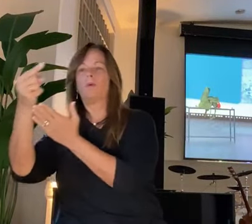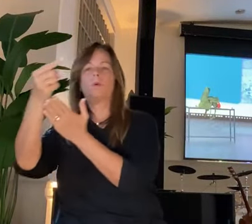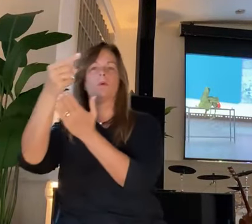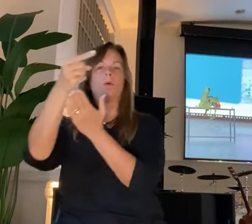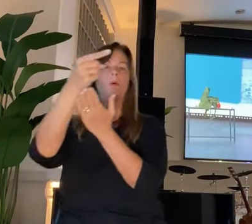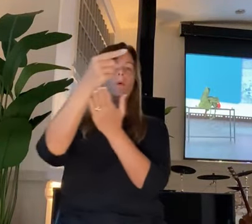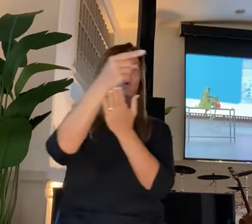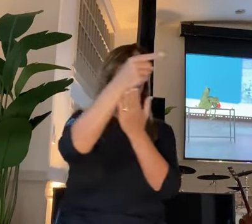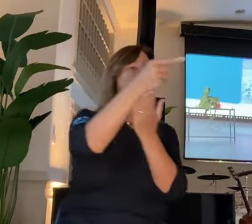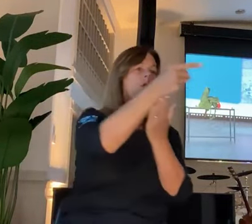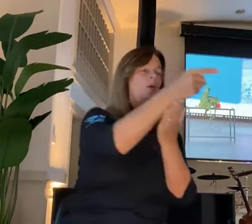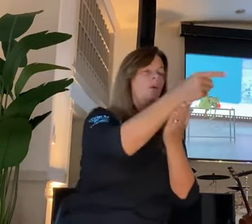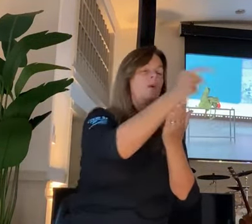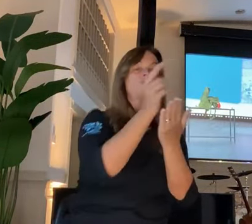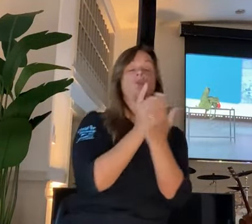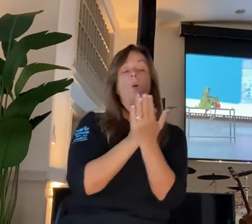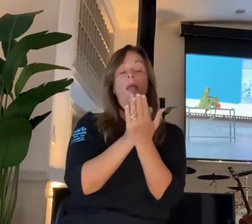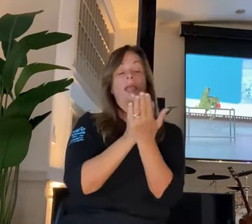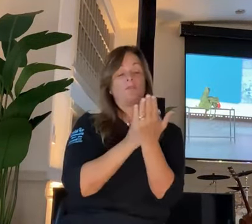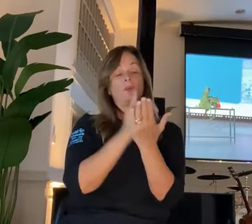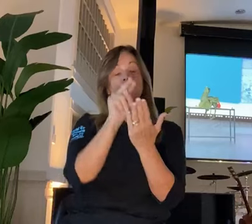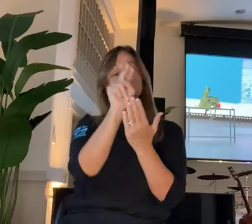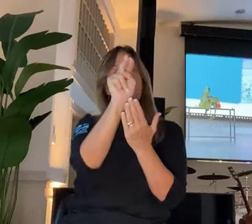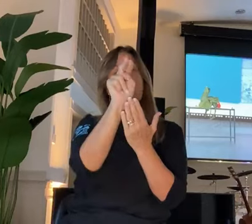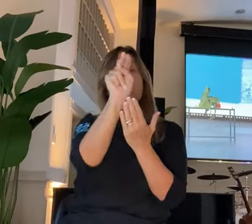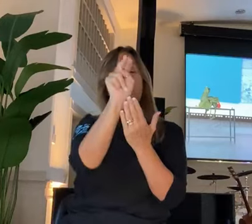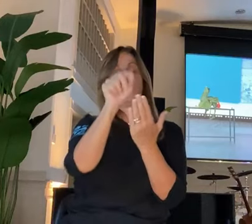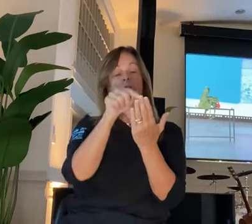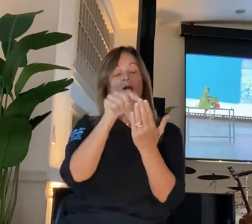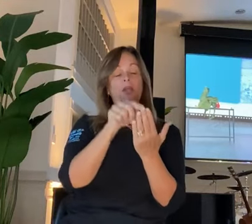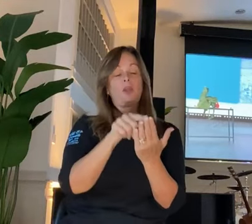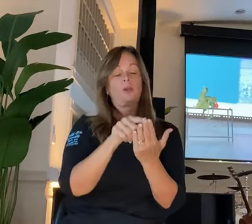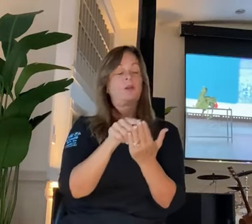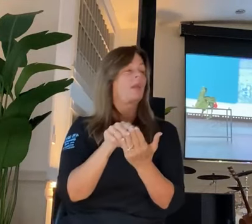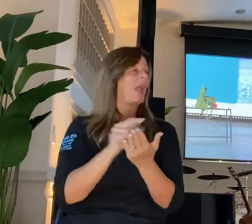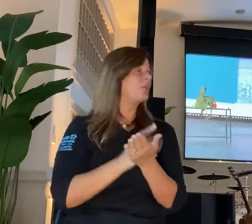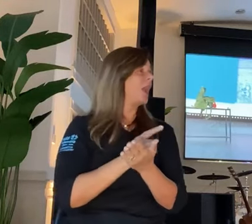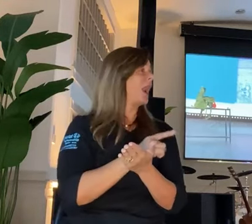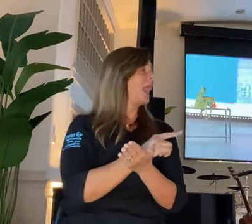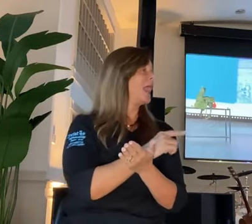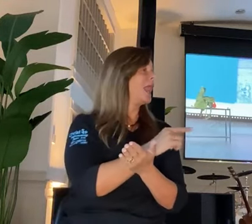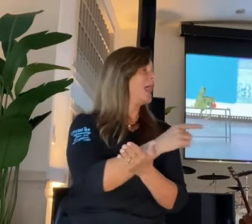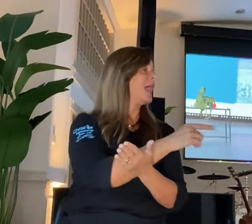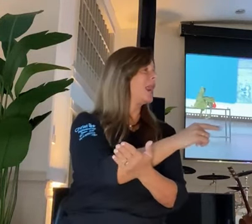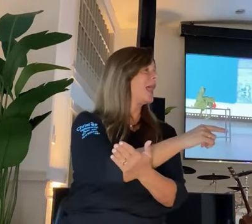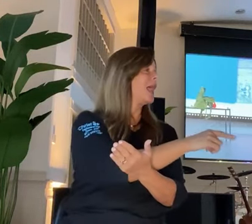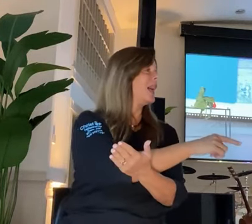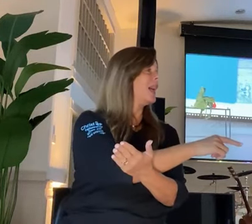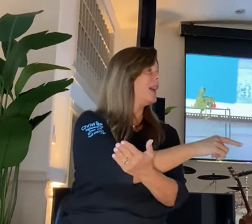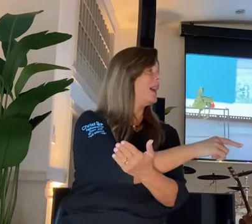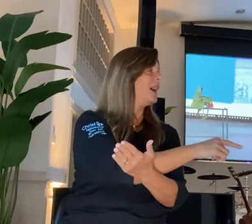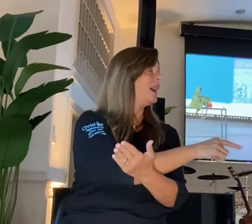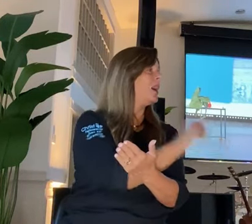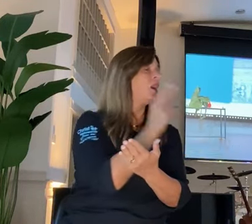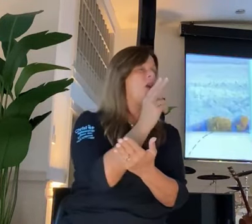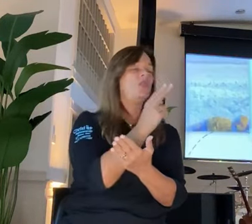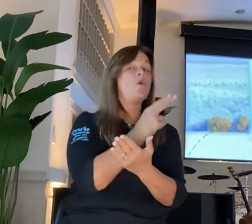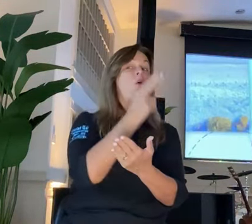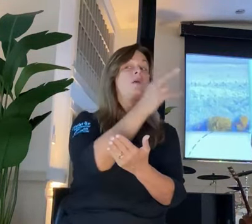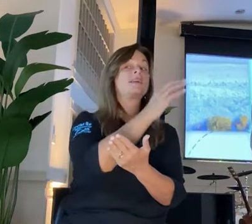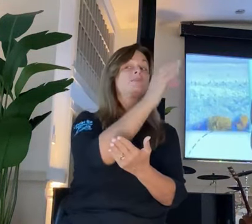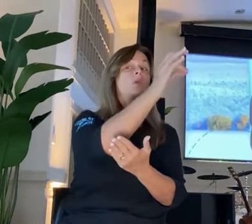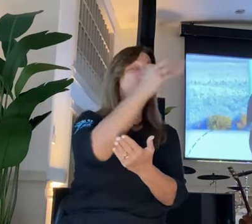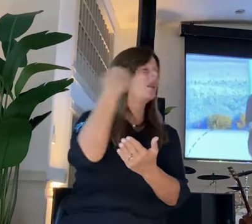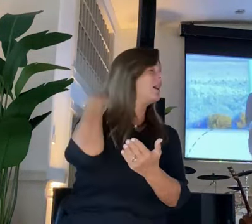true north so that you can get where you need to go. And the reason those little adjustments are so important is because if you're just a degree or two off,